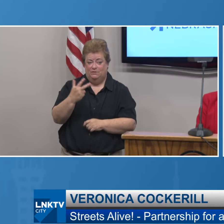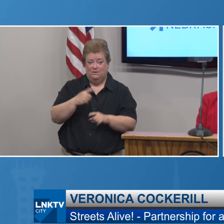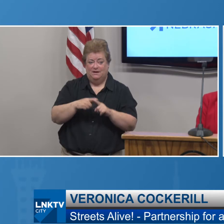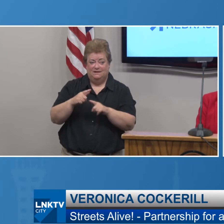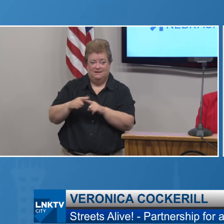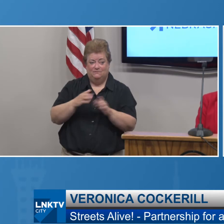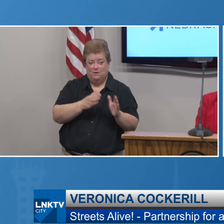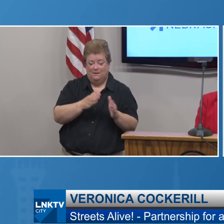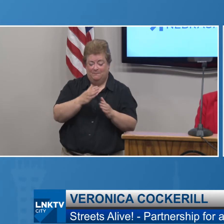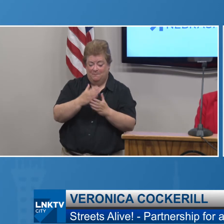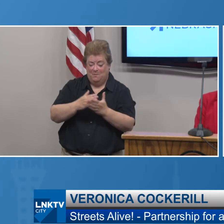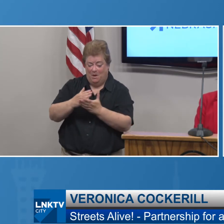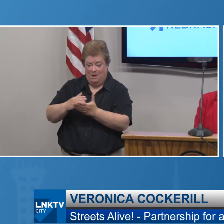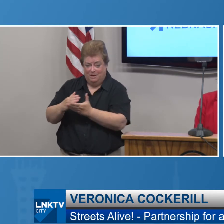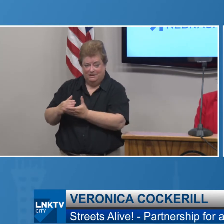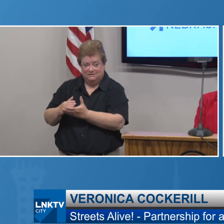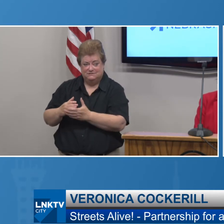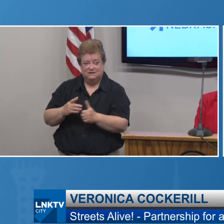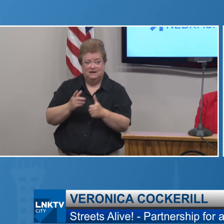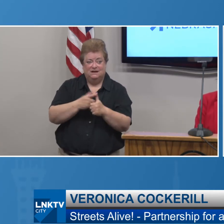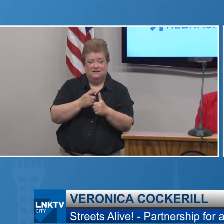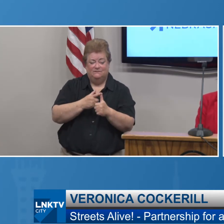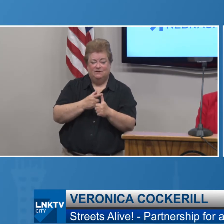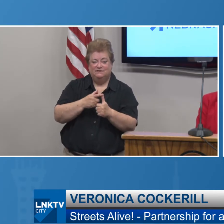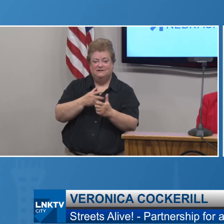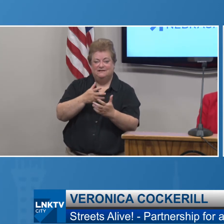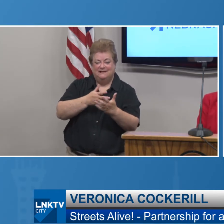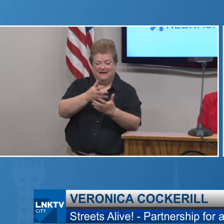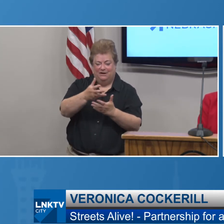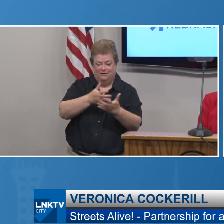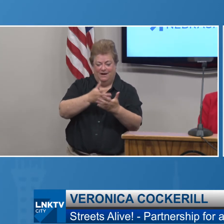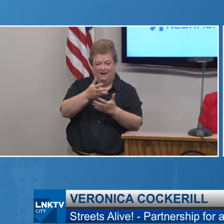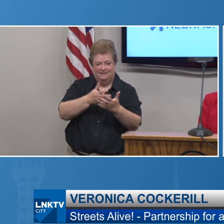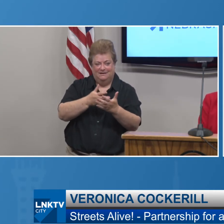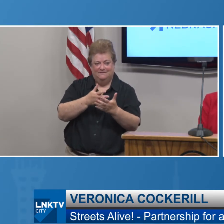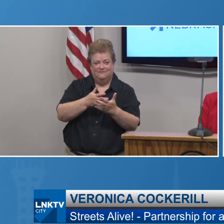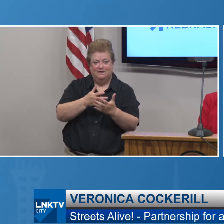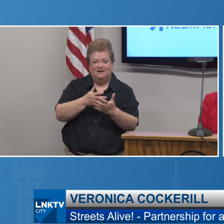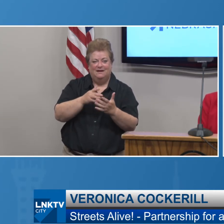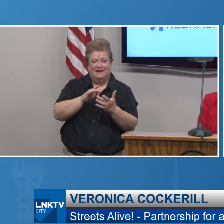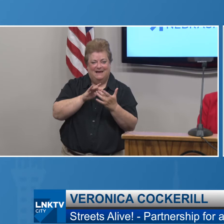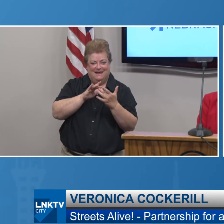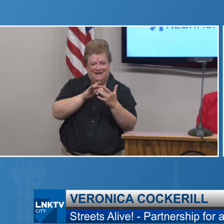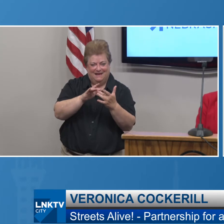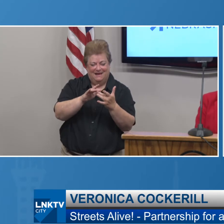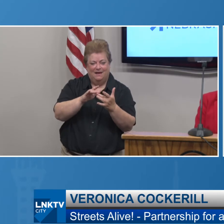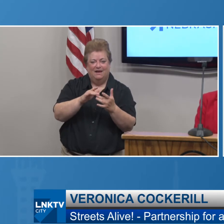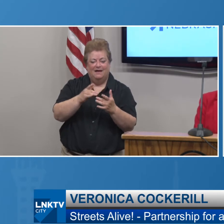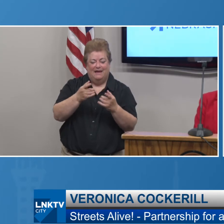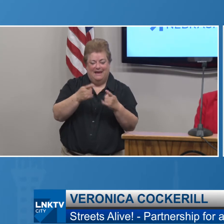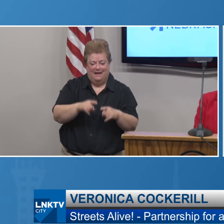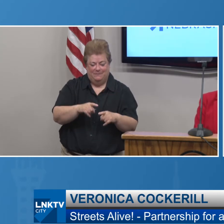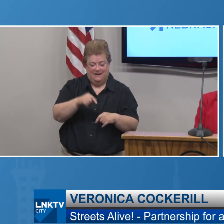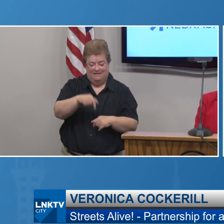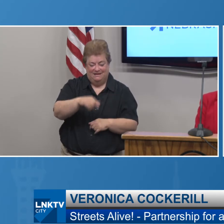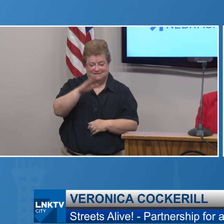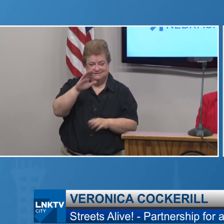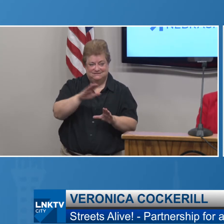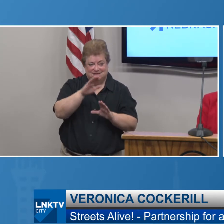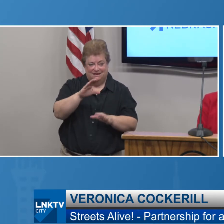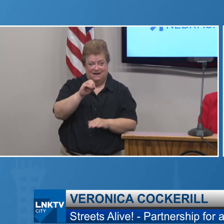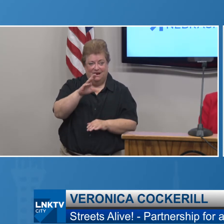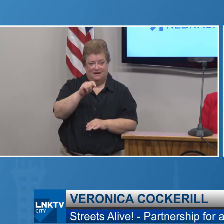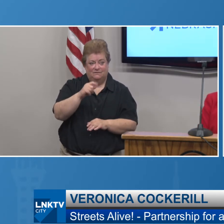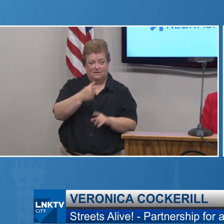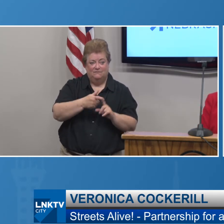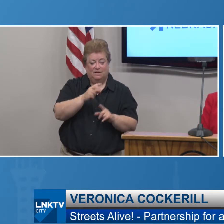Alive online. The first is the interactive online event this upcoming Sunday, October 4th, from